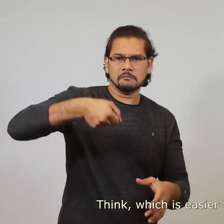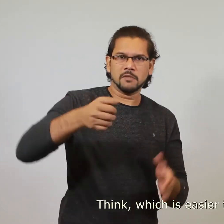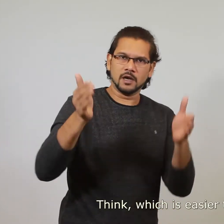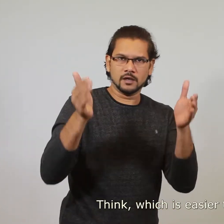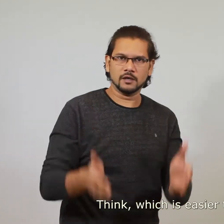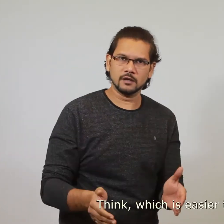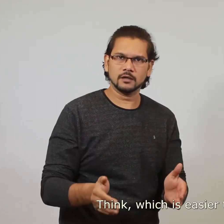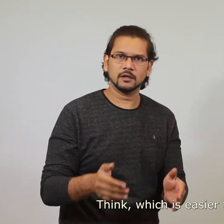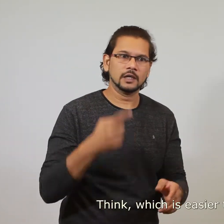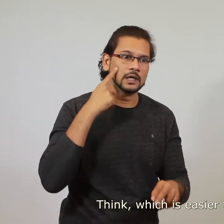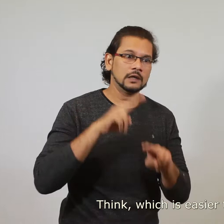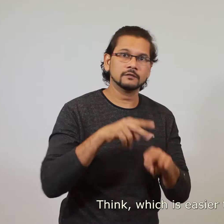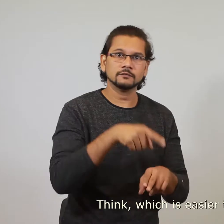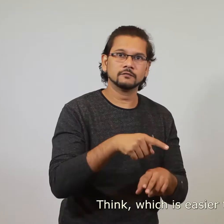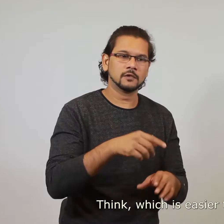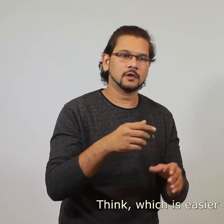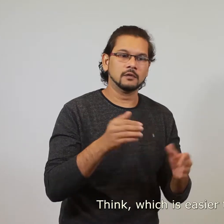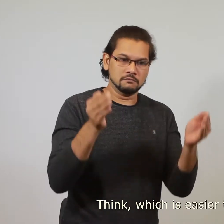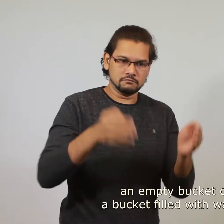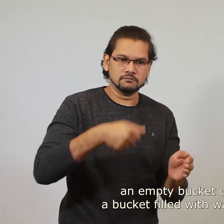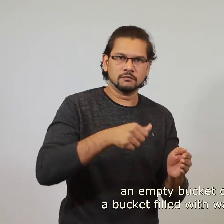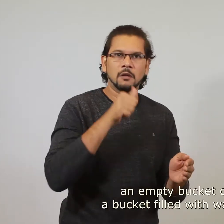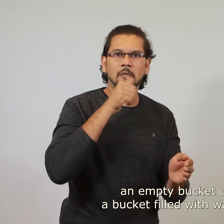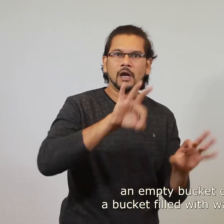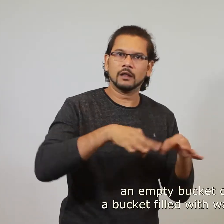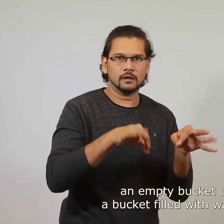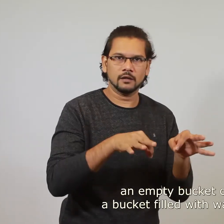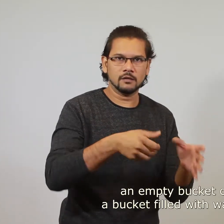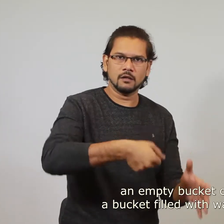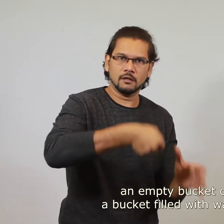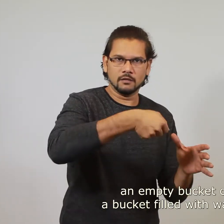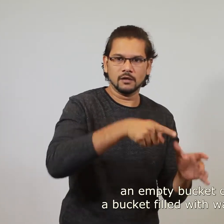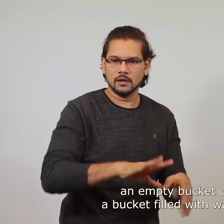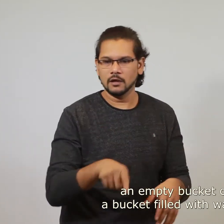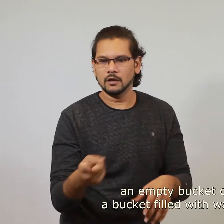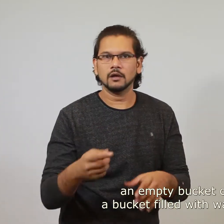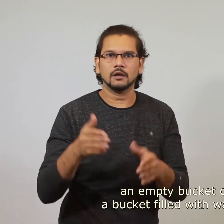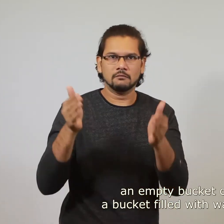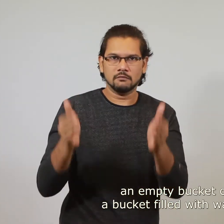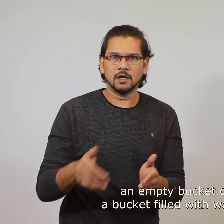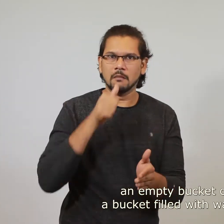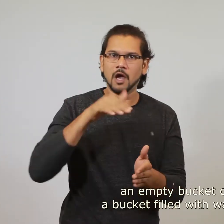Think, which is easier to lift? An empty bucket or a bucket filled with water?